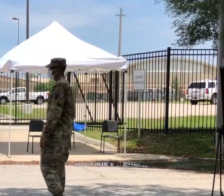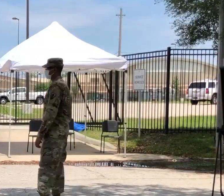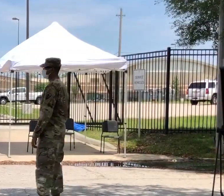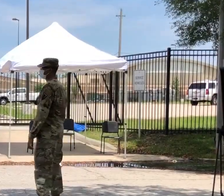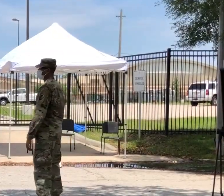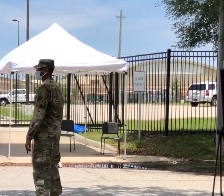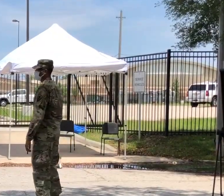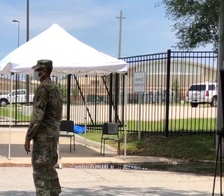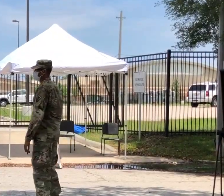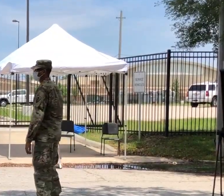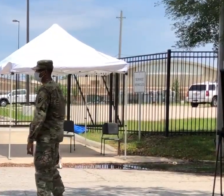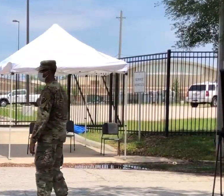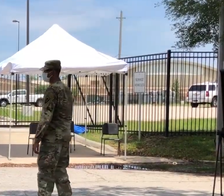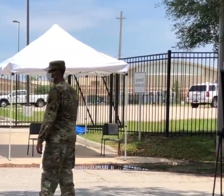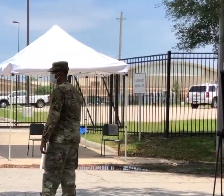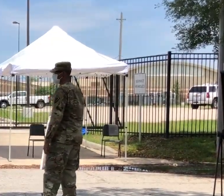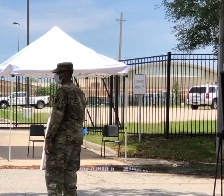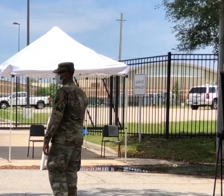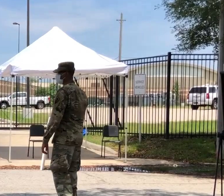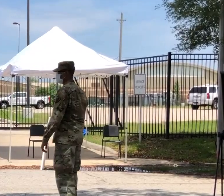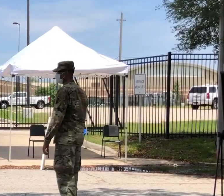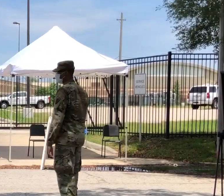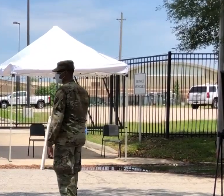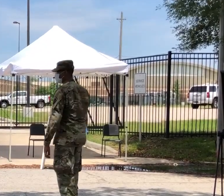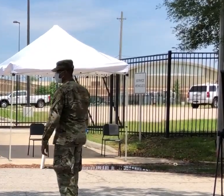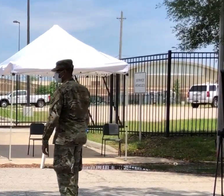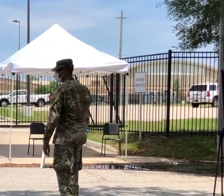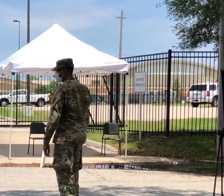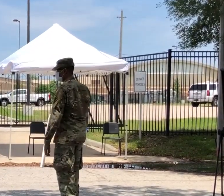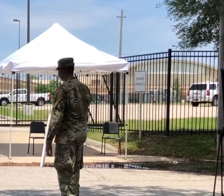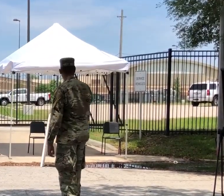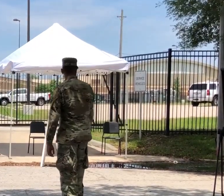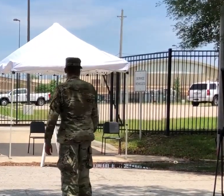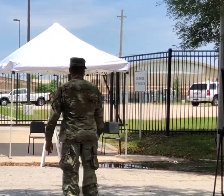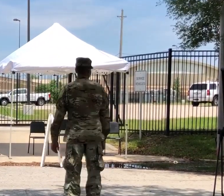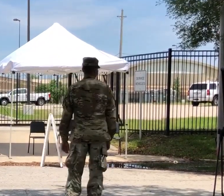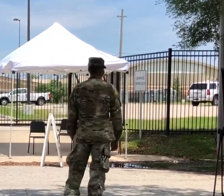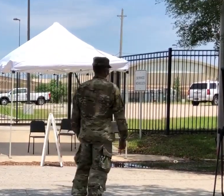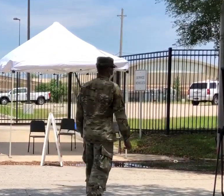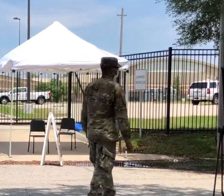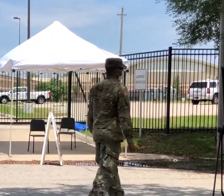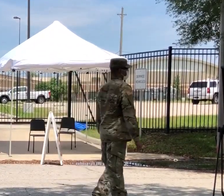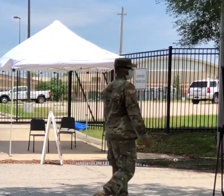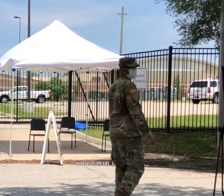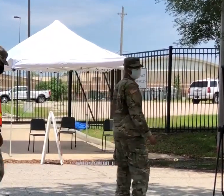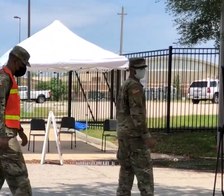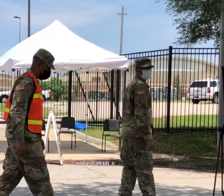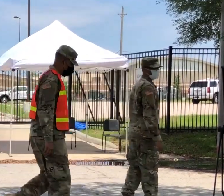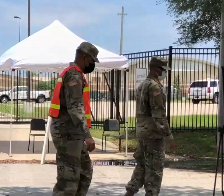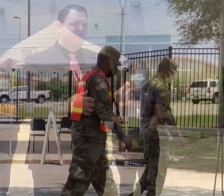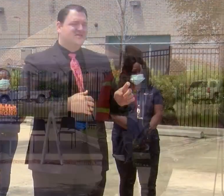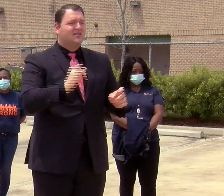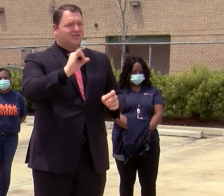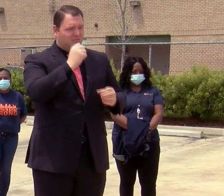and reopening businesses. And we all want to make sure that people are maintaining social distancing, wearing